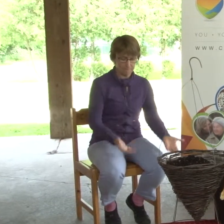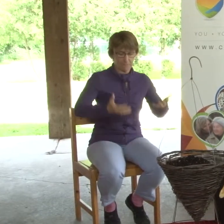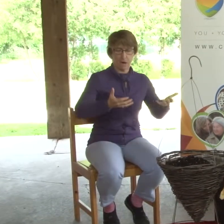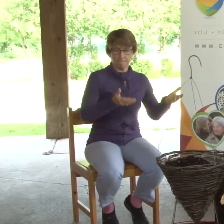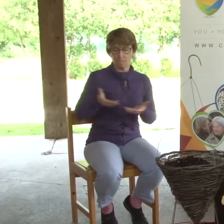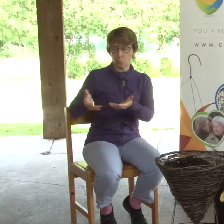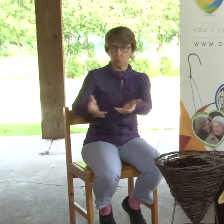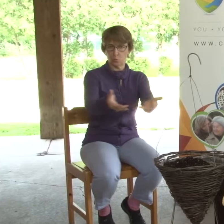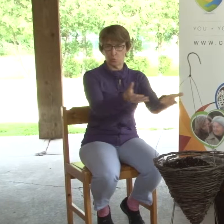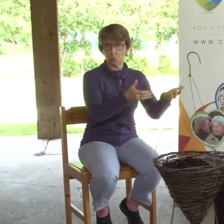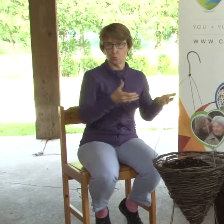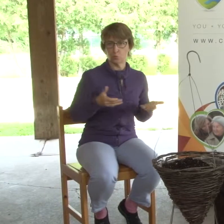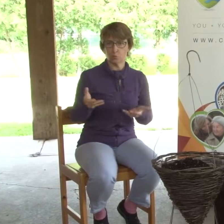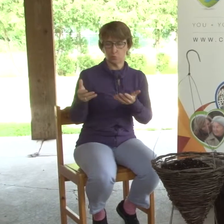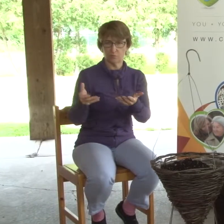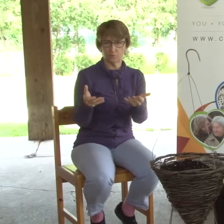having to